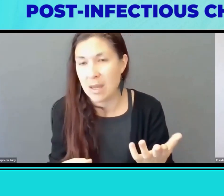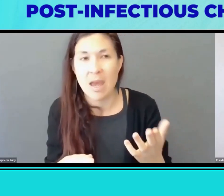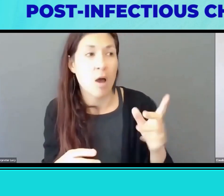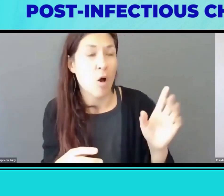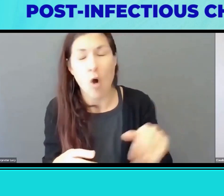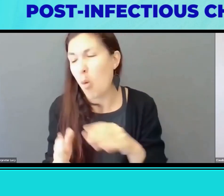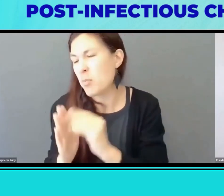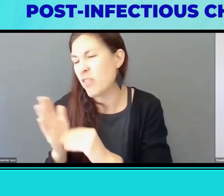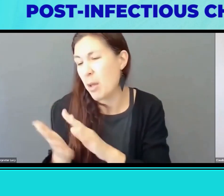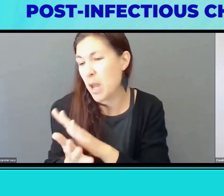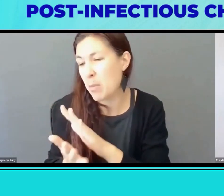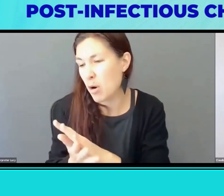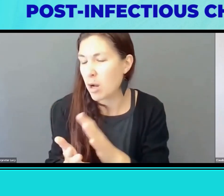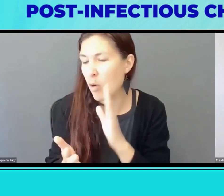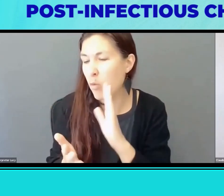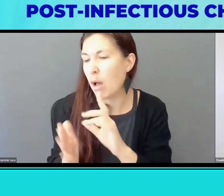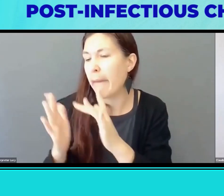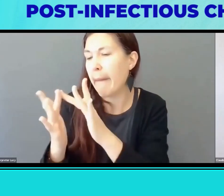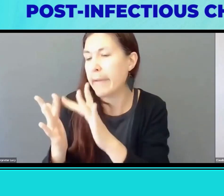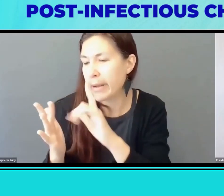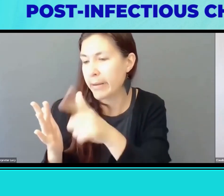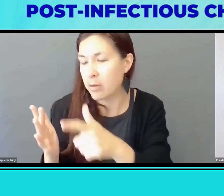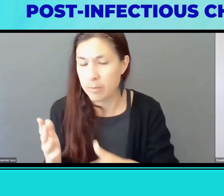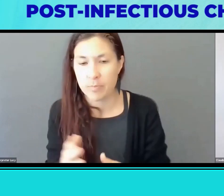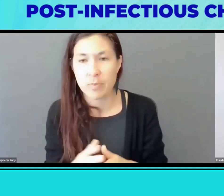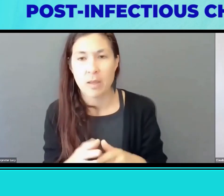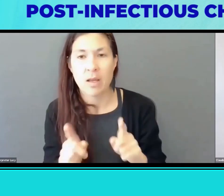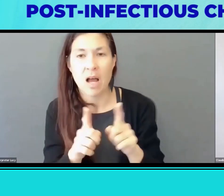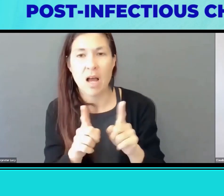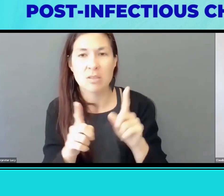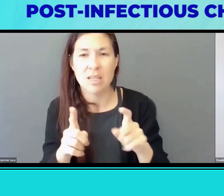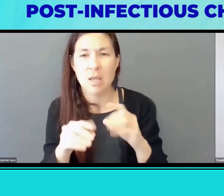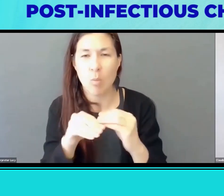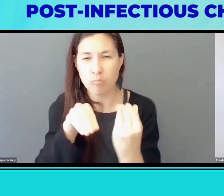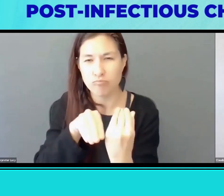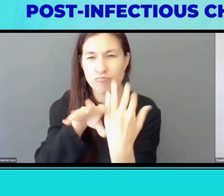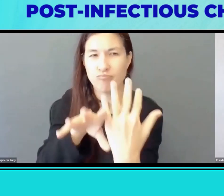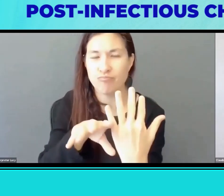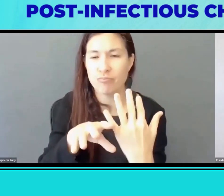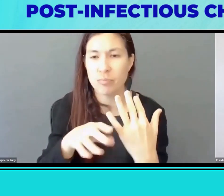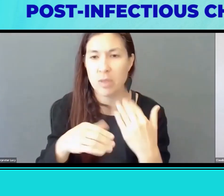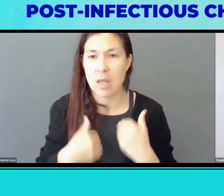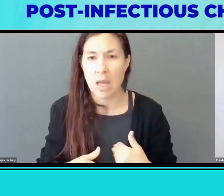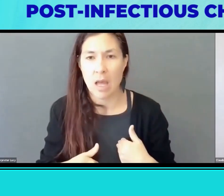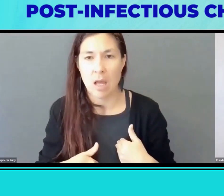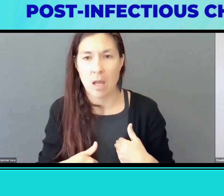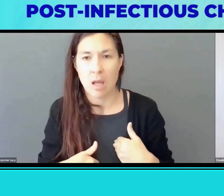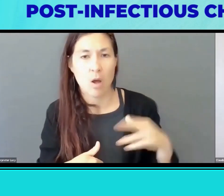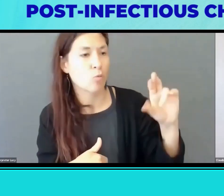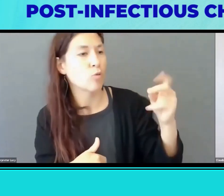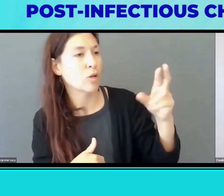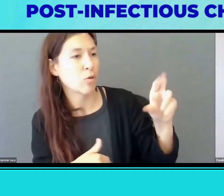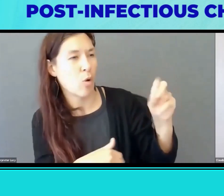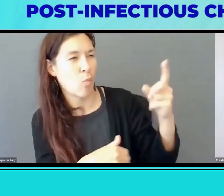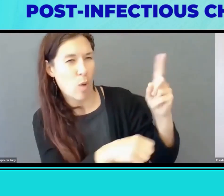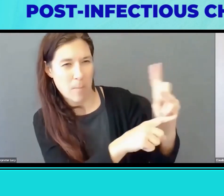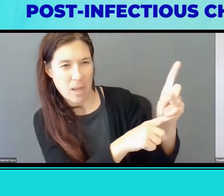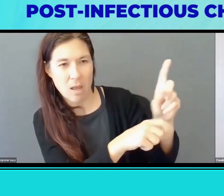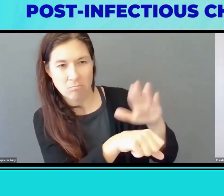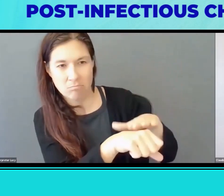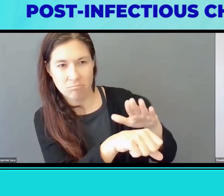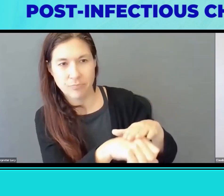person born in the US to Peruvian immigrants, I want to highlight some of the barriers to ME/CFS diagnosis and treatment facing the community. Research